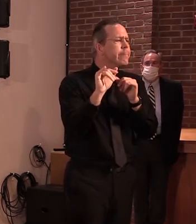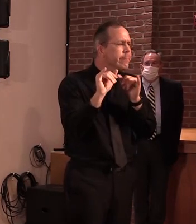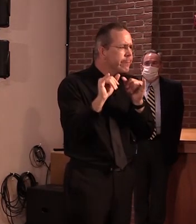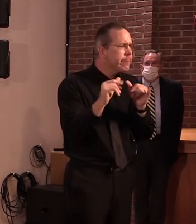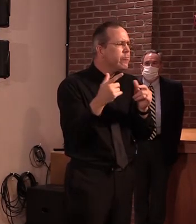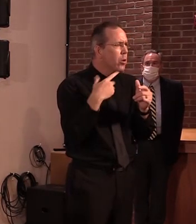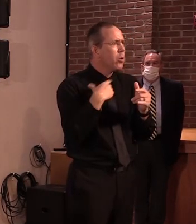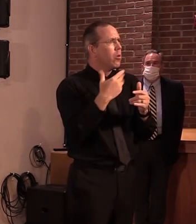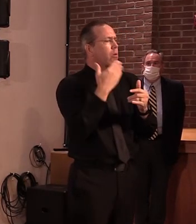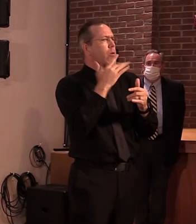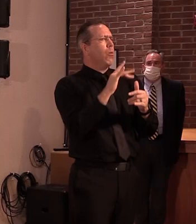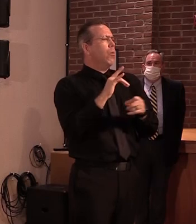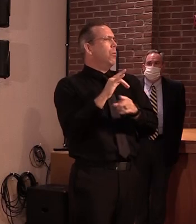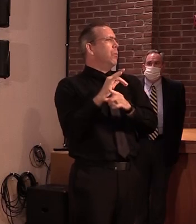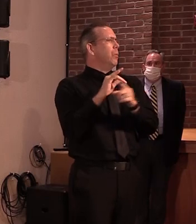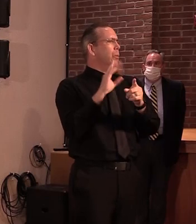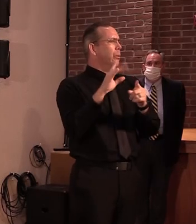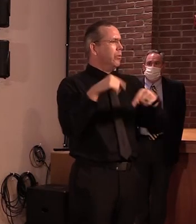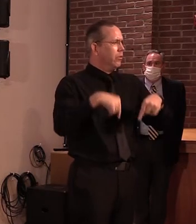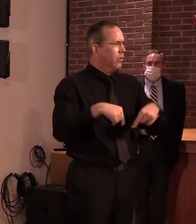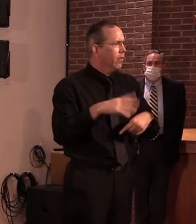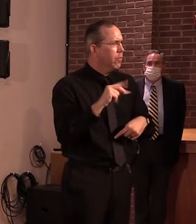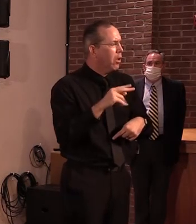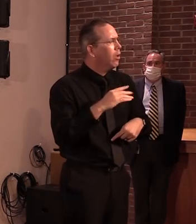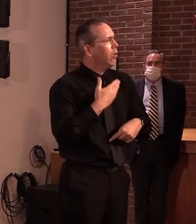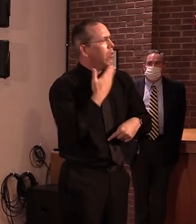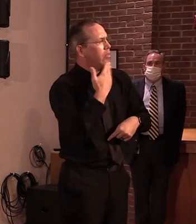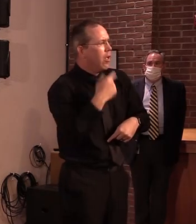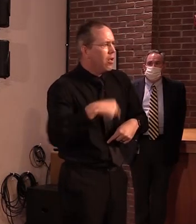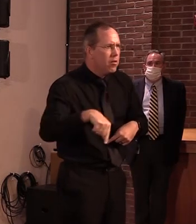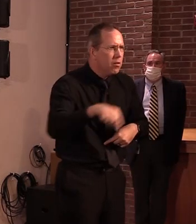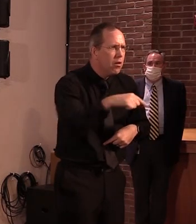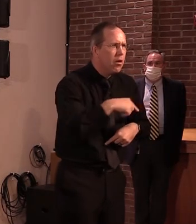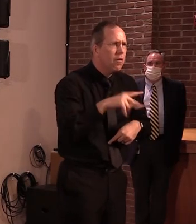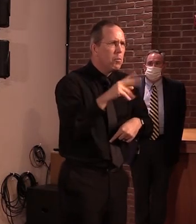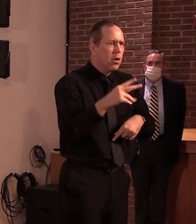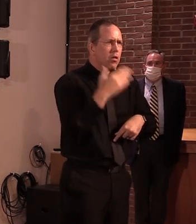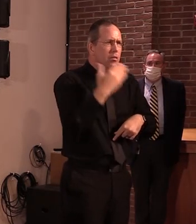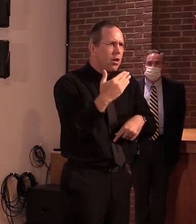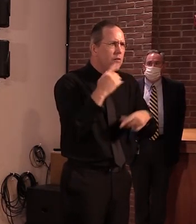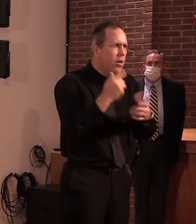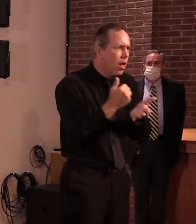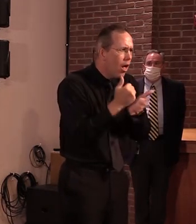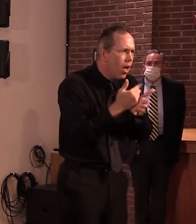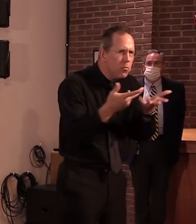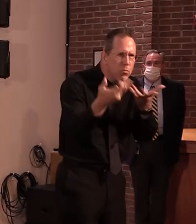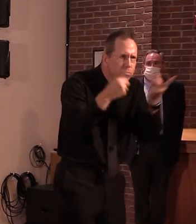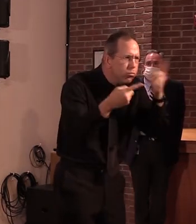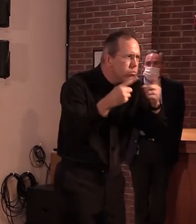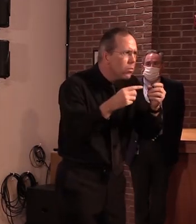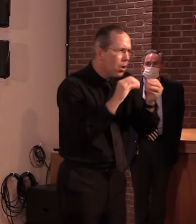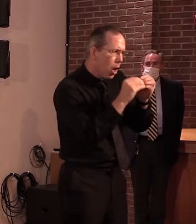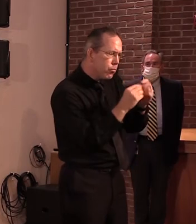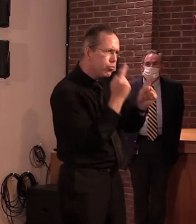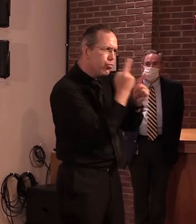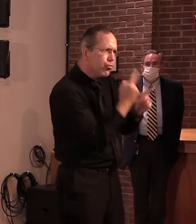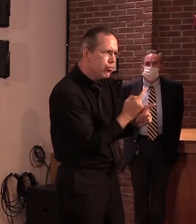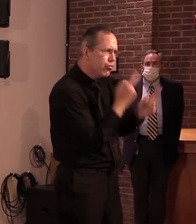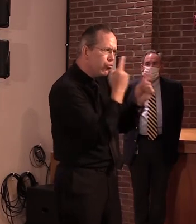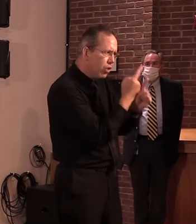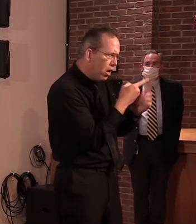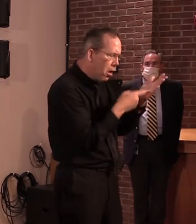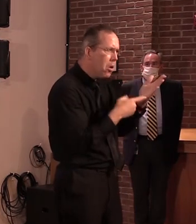health department has been done with thoughtfulness, with care, with intentional collaboration,